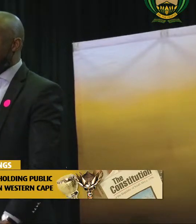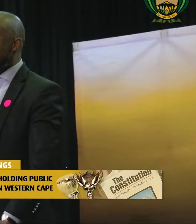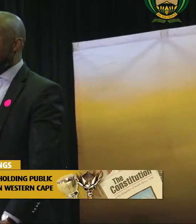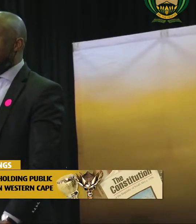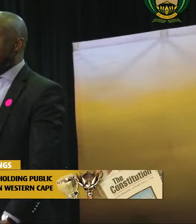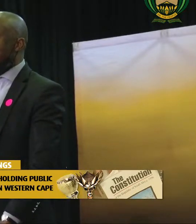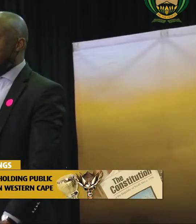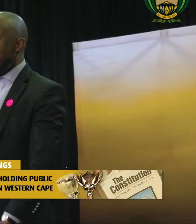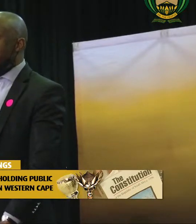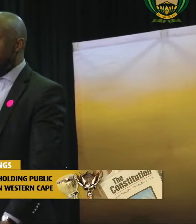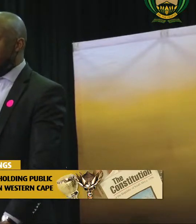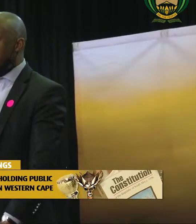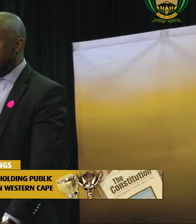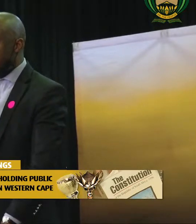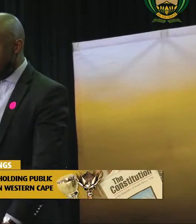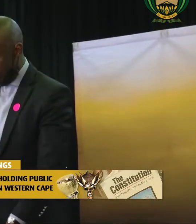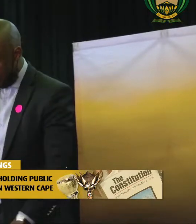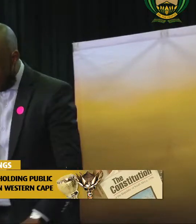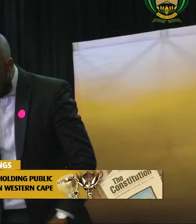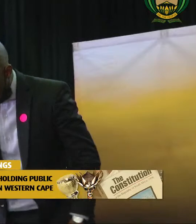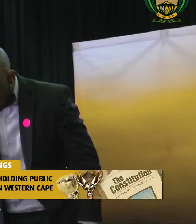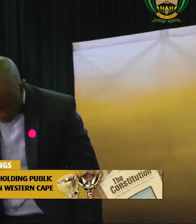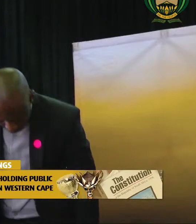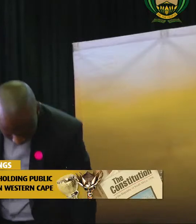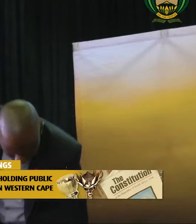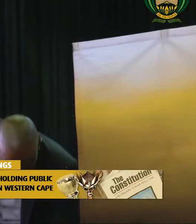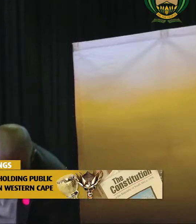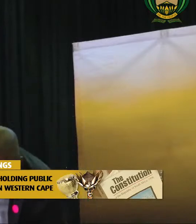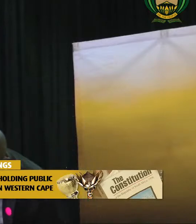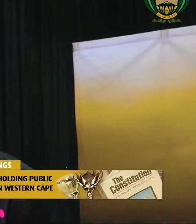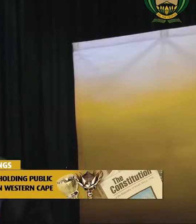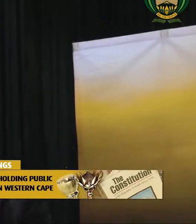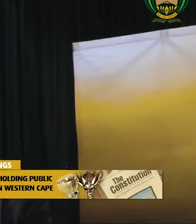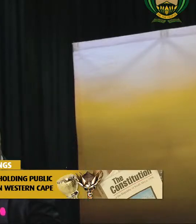views. Yeah, you can proceed.